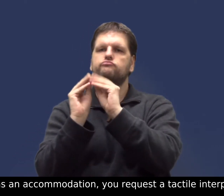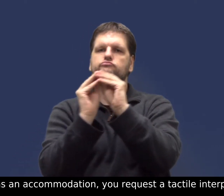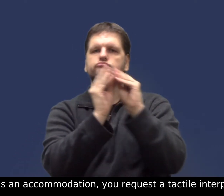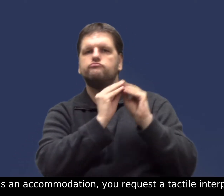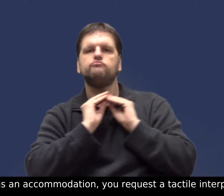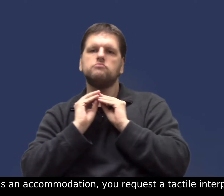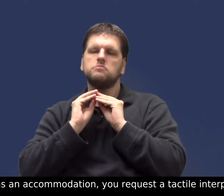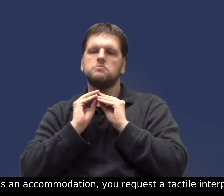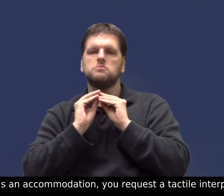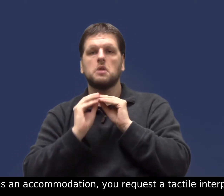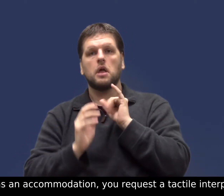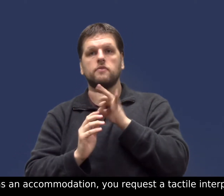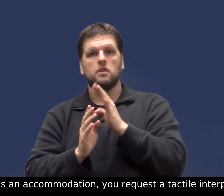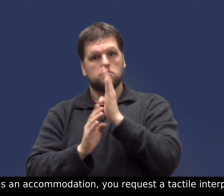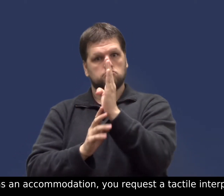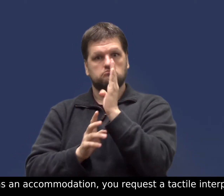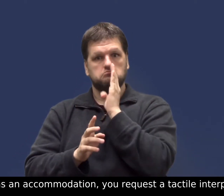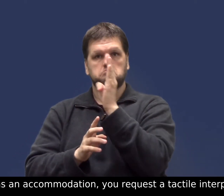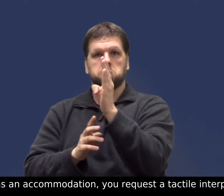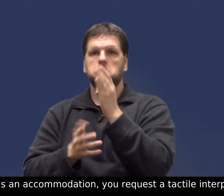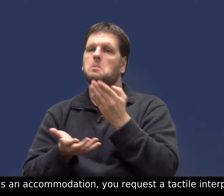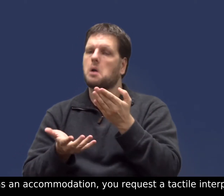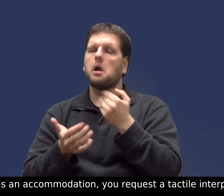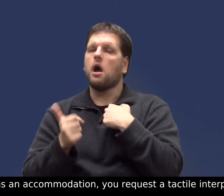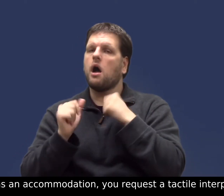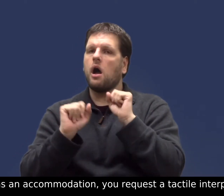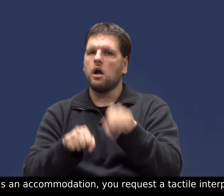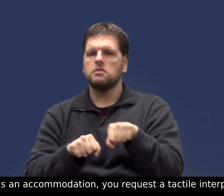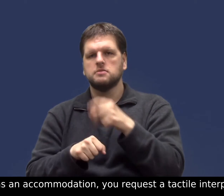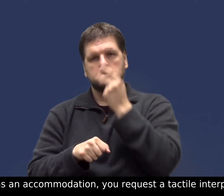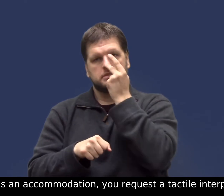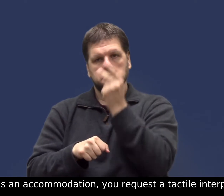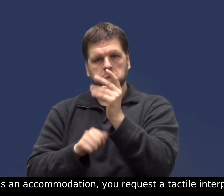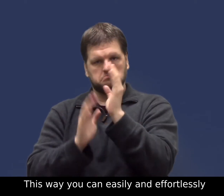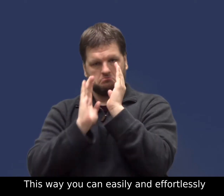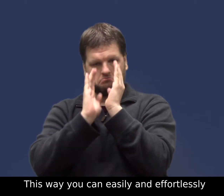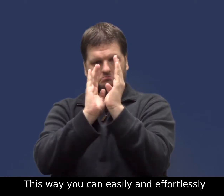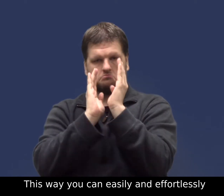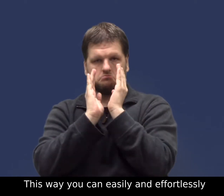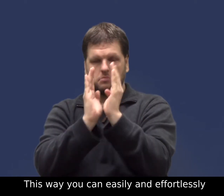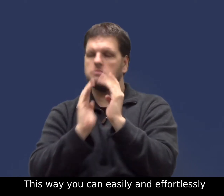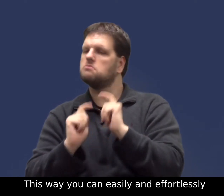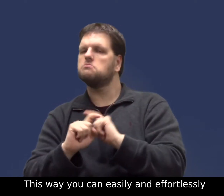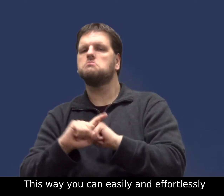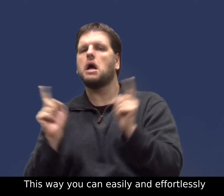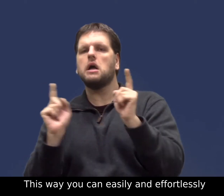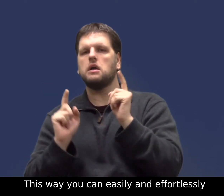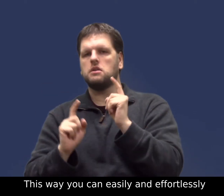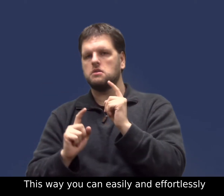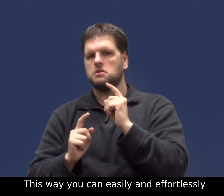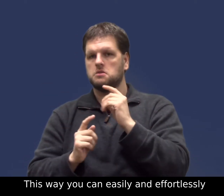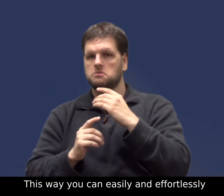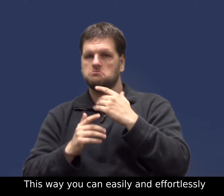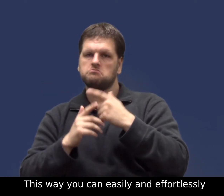an accommodation, you request a tactile interpreter. This way, you can easily